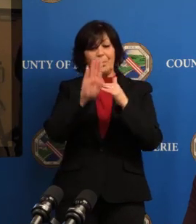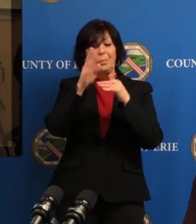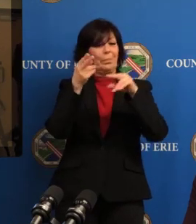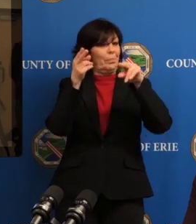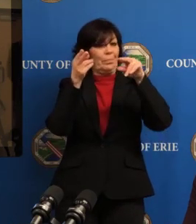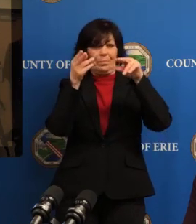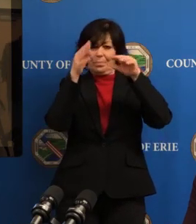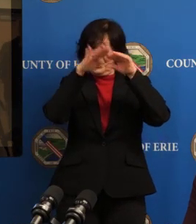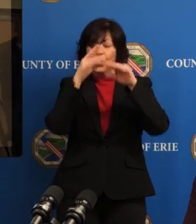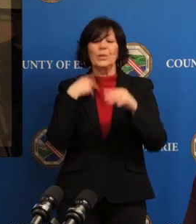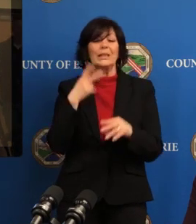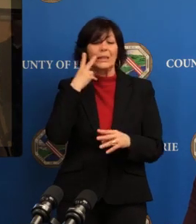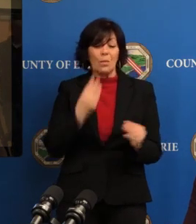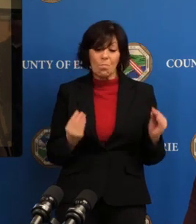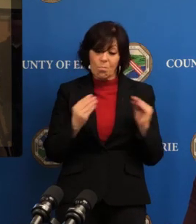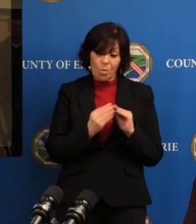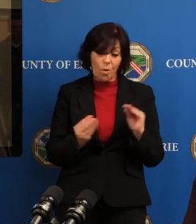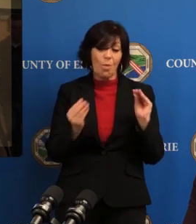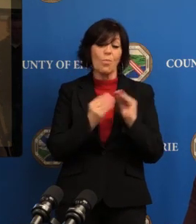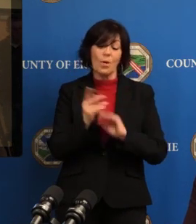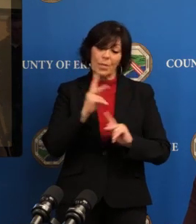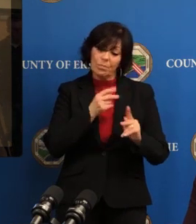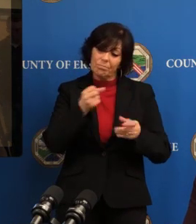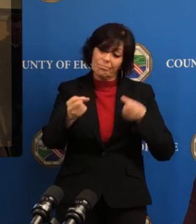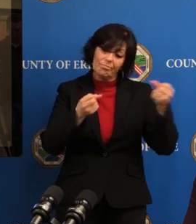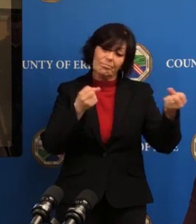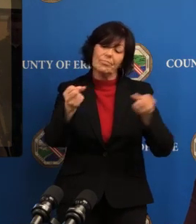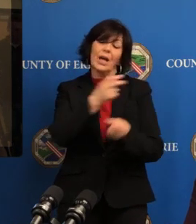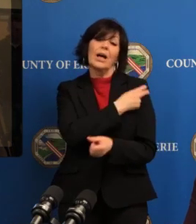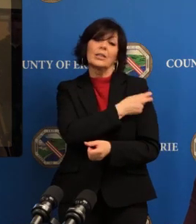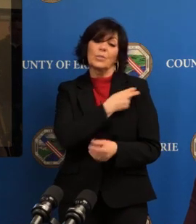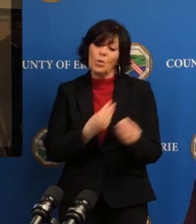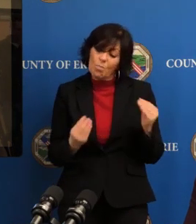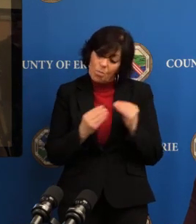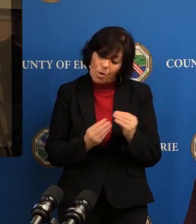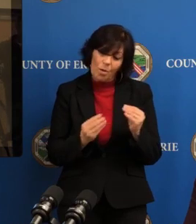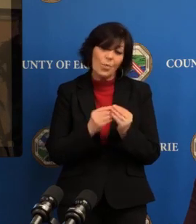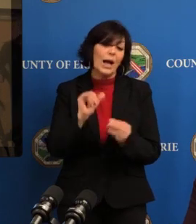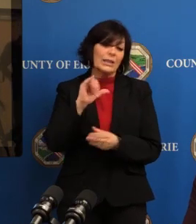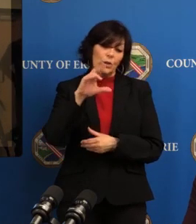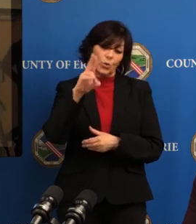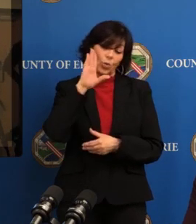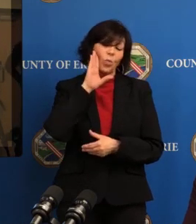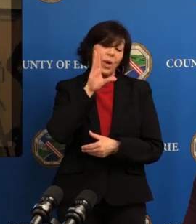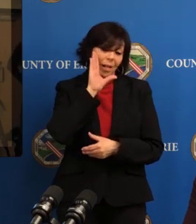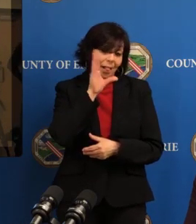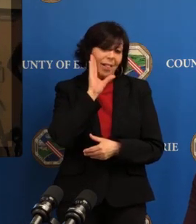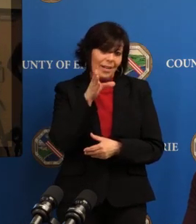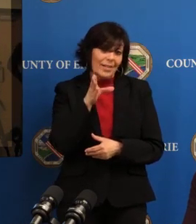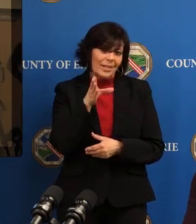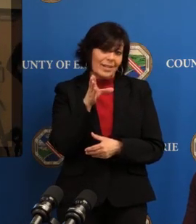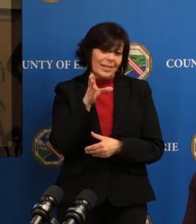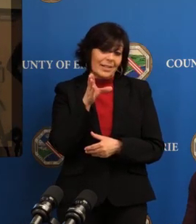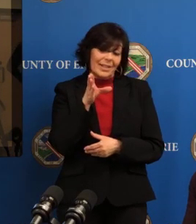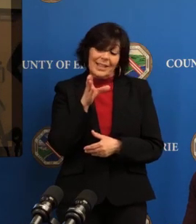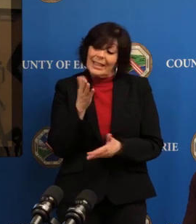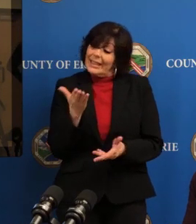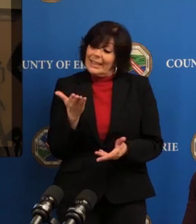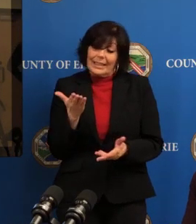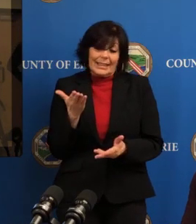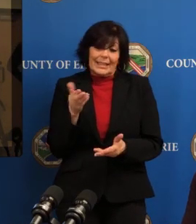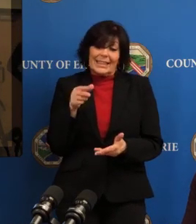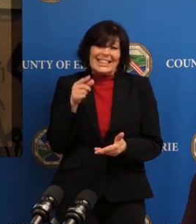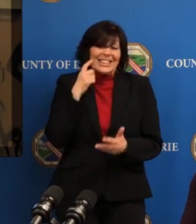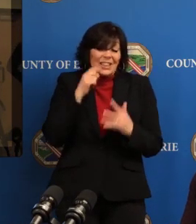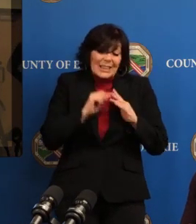and more people that are hospitalized. We're going to see more and more people that are in the intensive care unit. And this is just